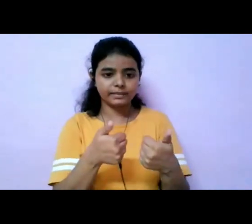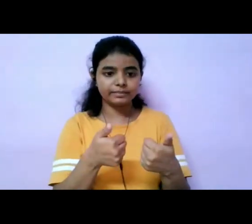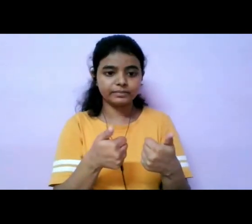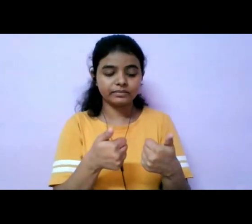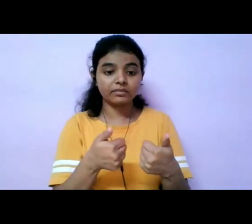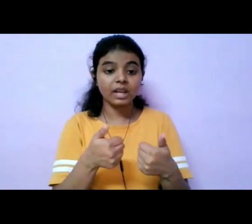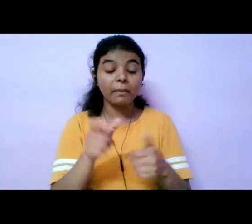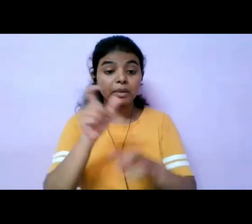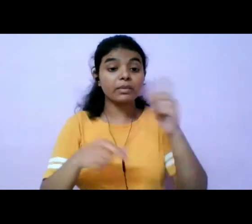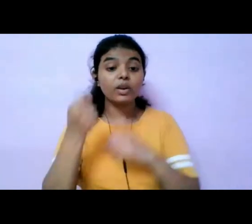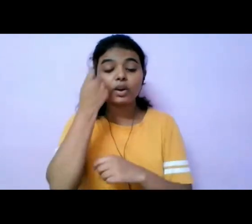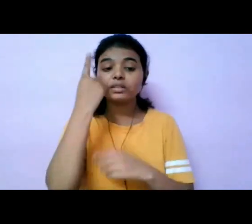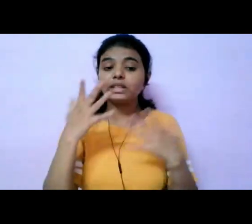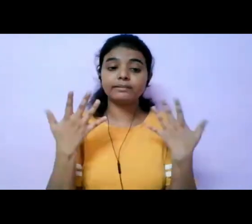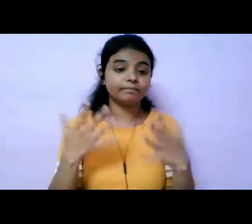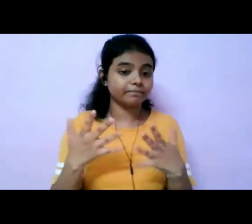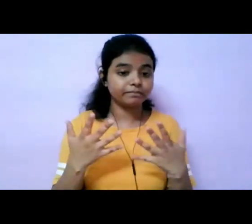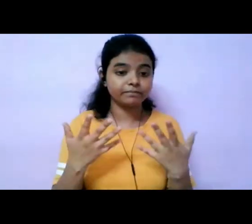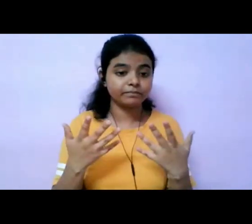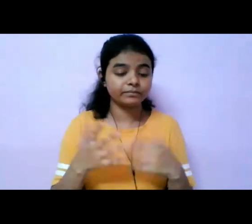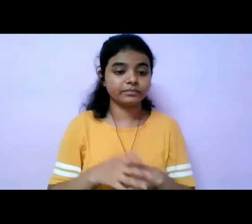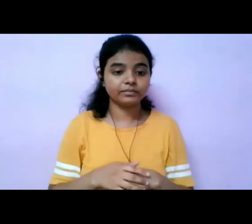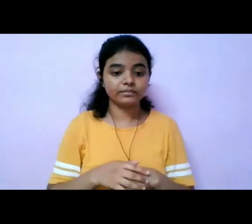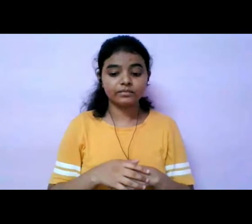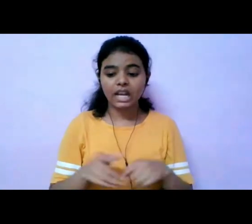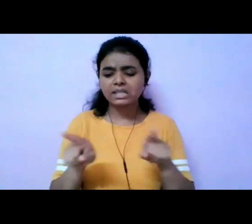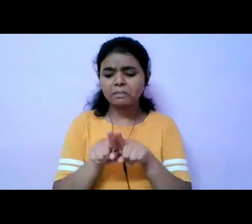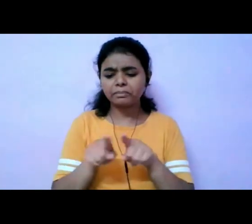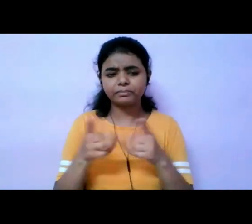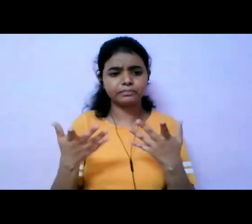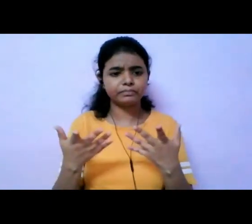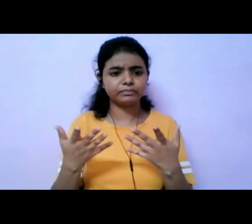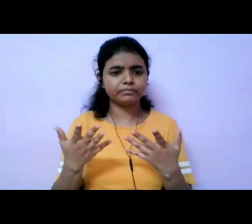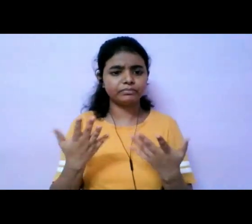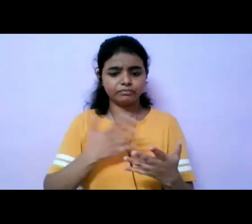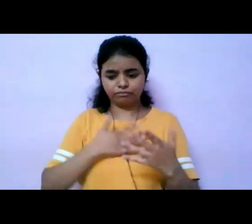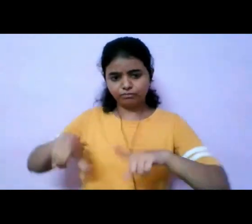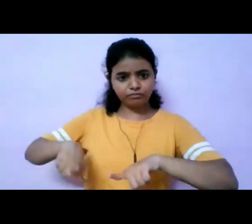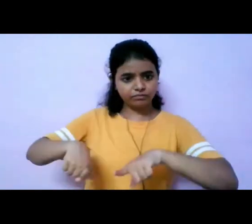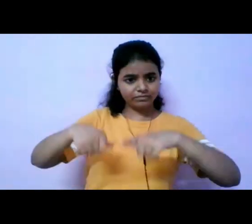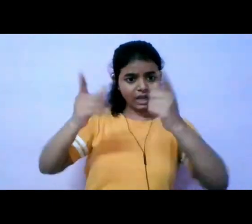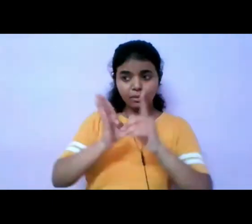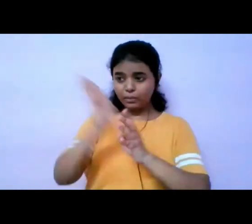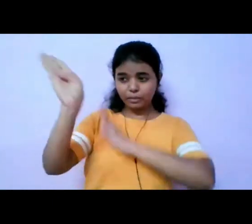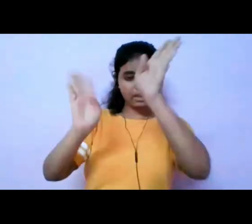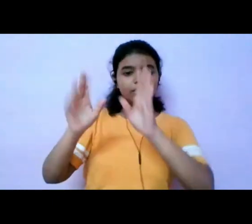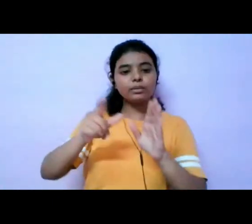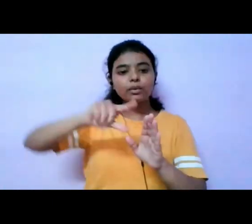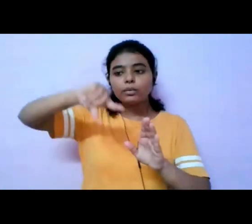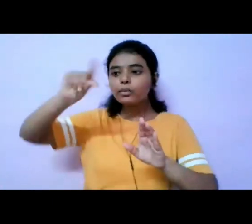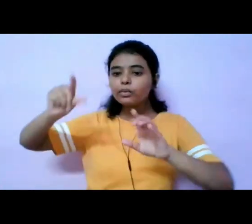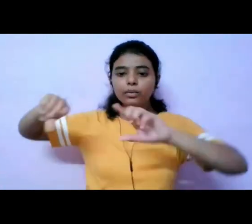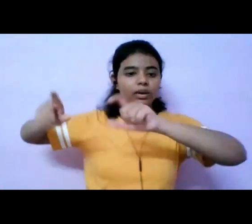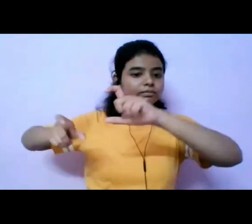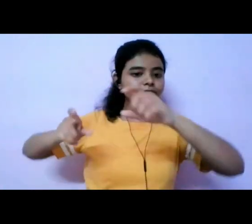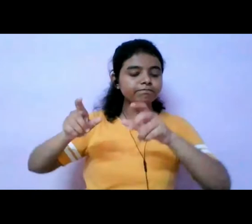don't understand that the tree with tangled branches is also a beautiful